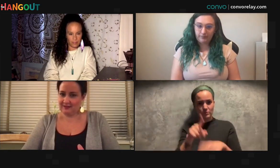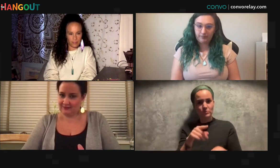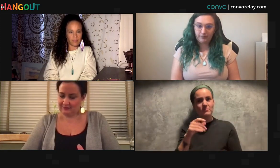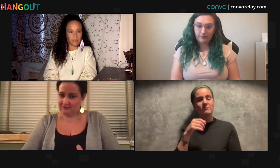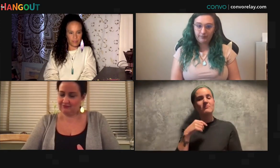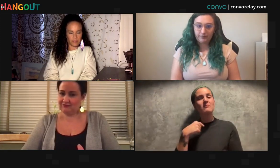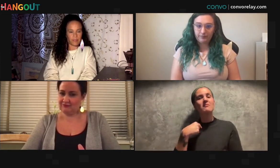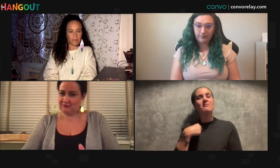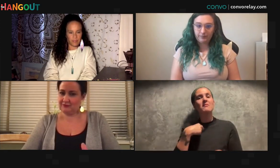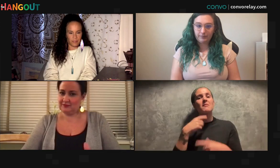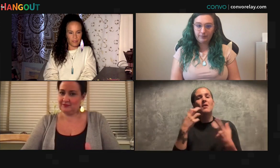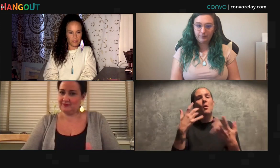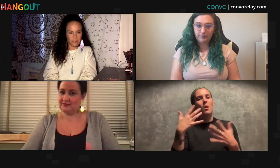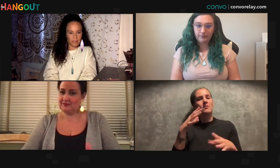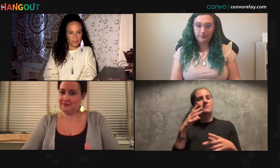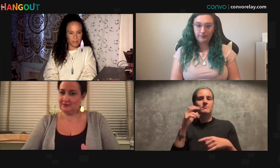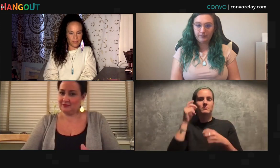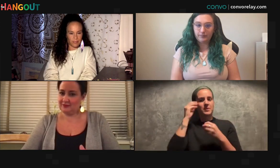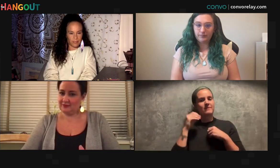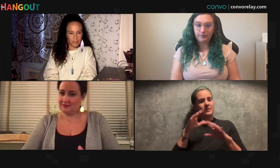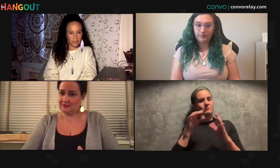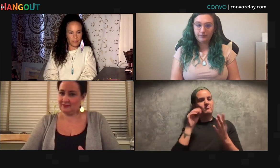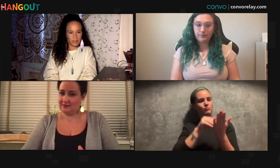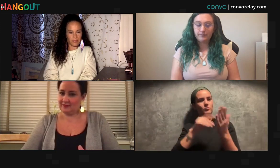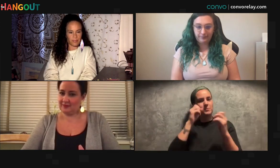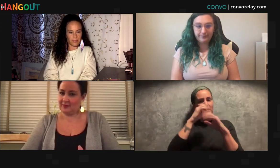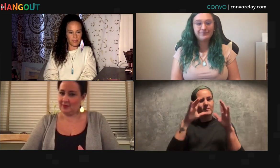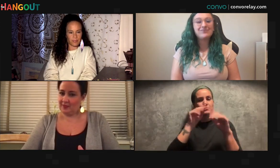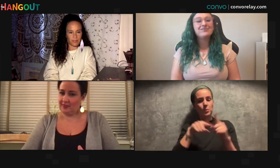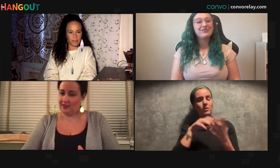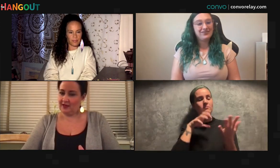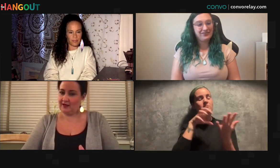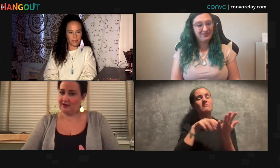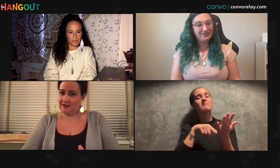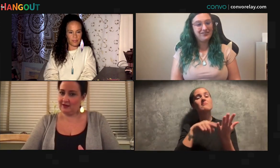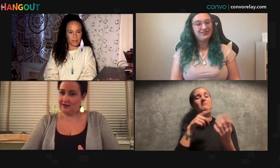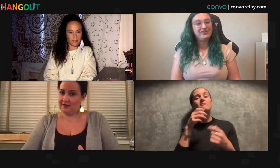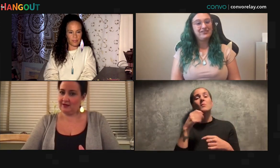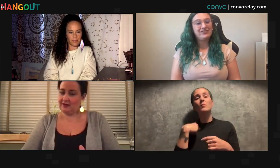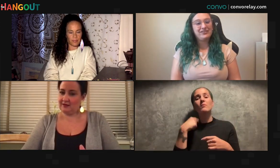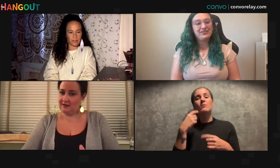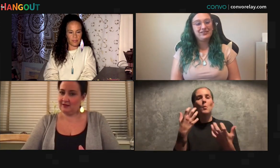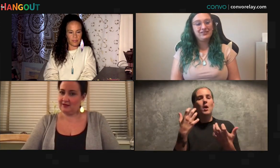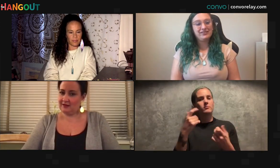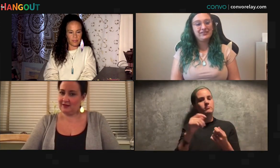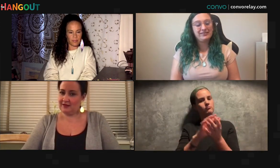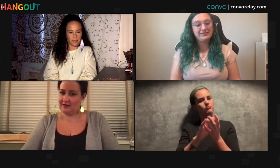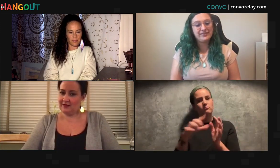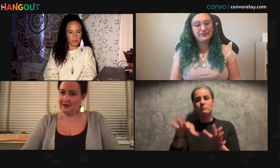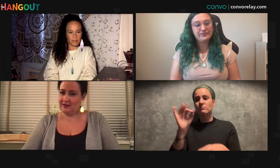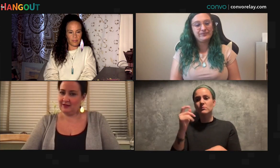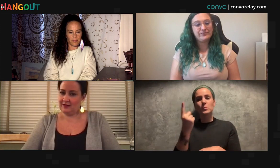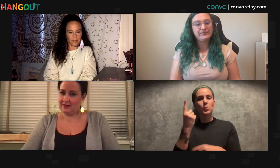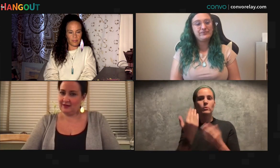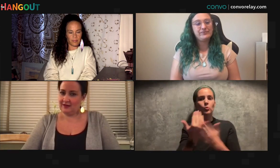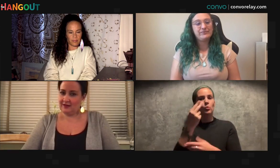and keeping a line with your intentions is definitely key. Manifestation also comes from putting things down on your vision